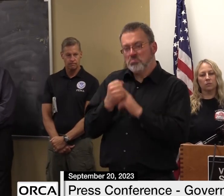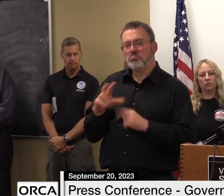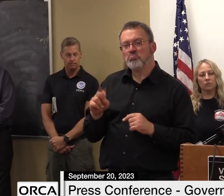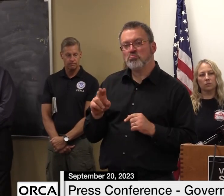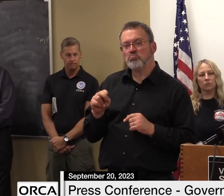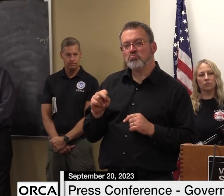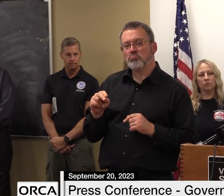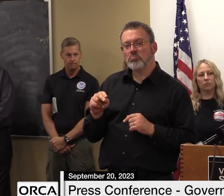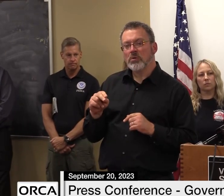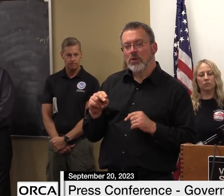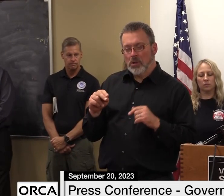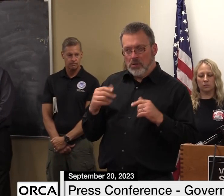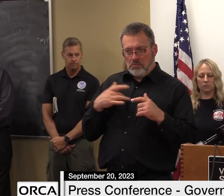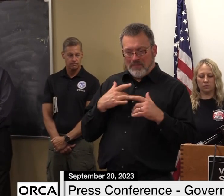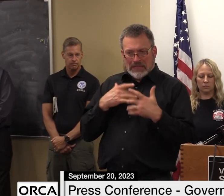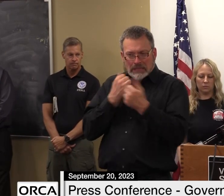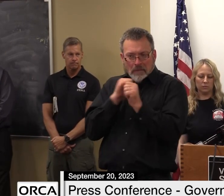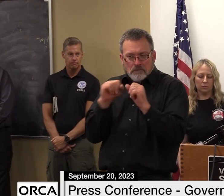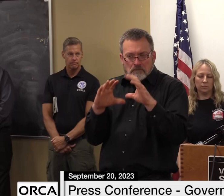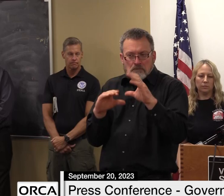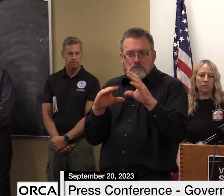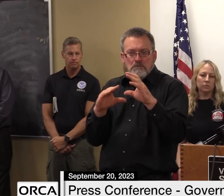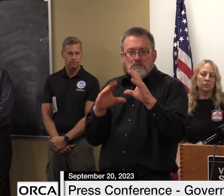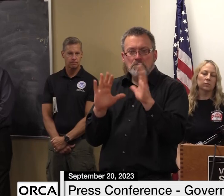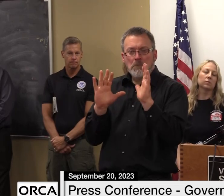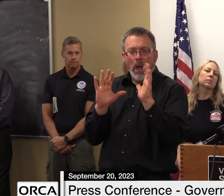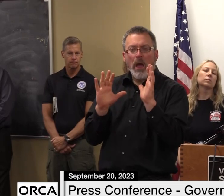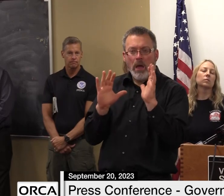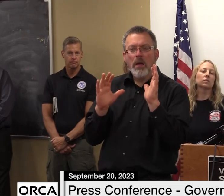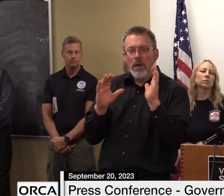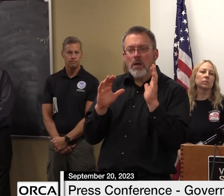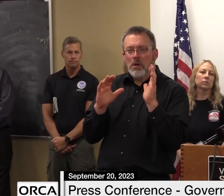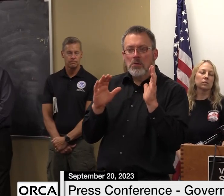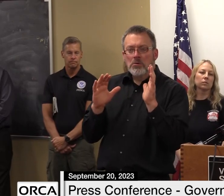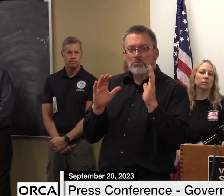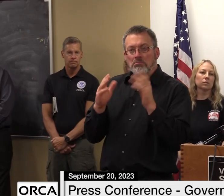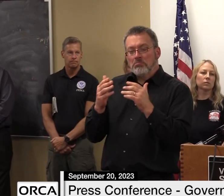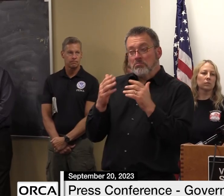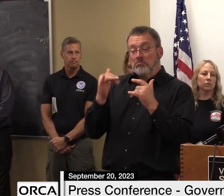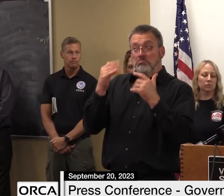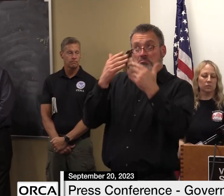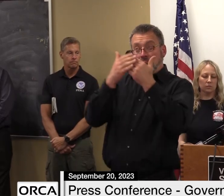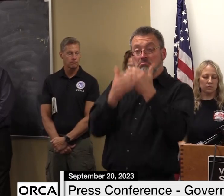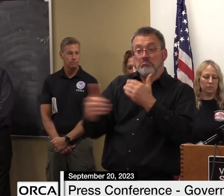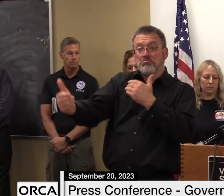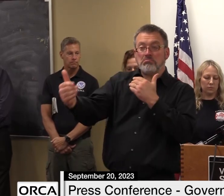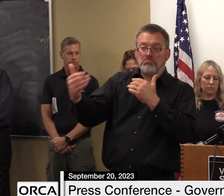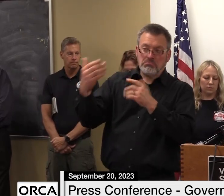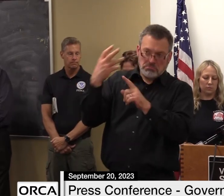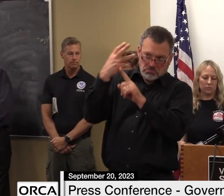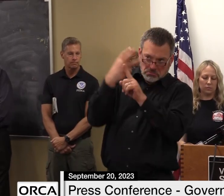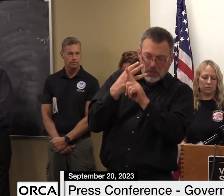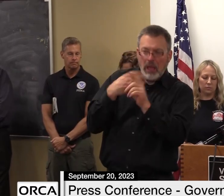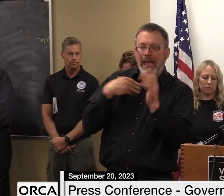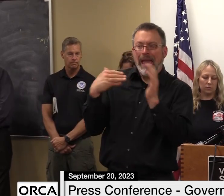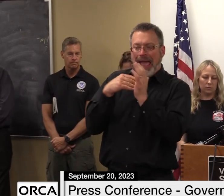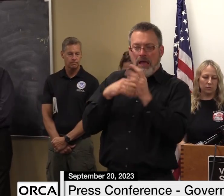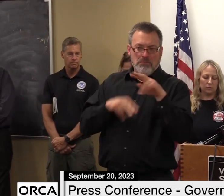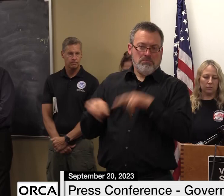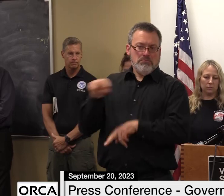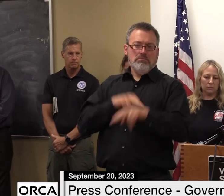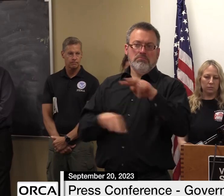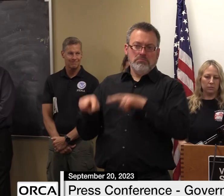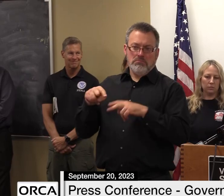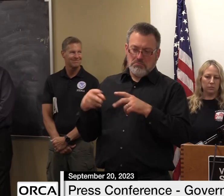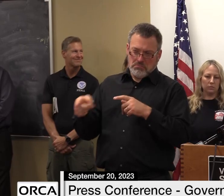cushion, and within 6 months or 6 months after, we'll probably do some follow-up. I see the big